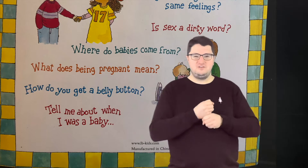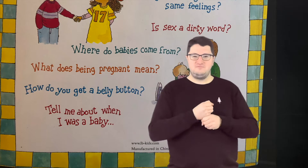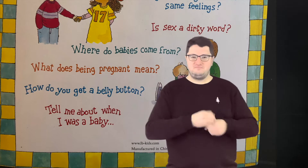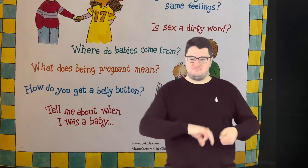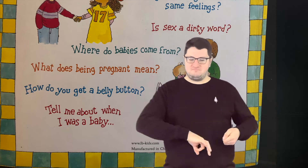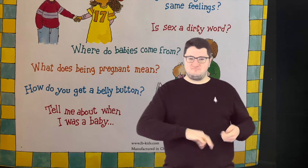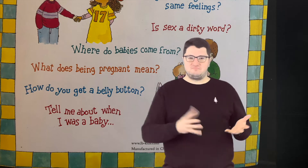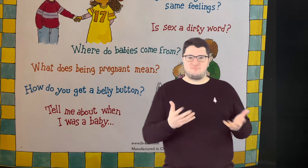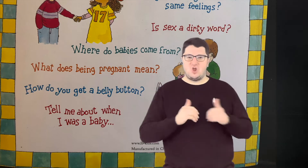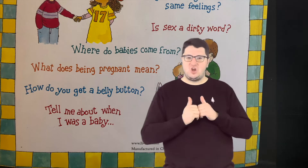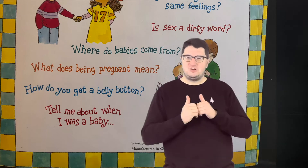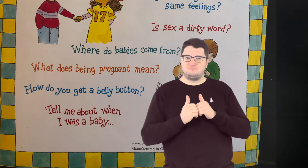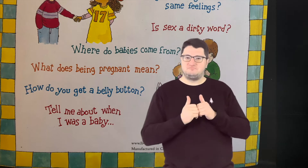How do you get a belly button?